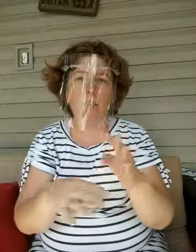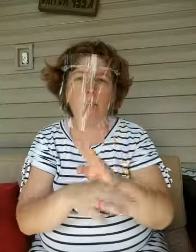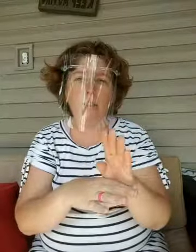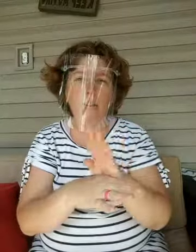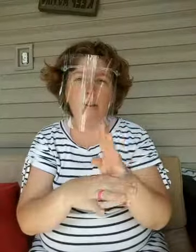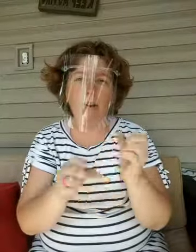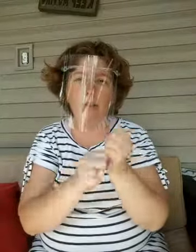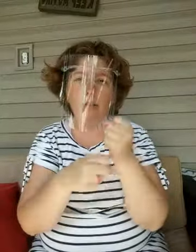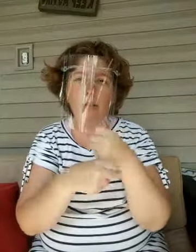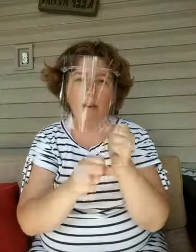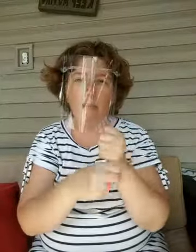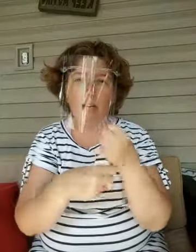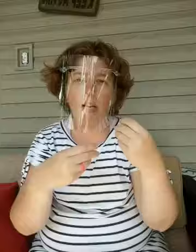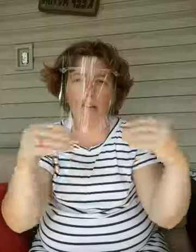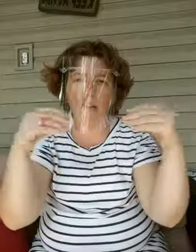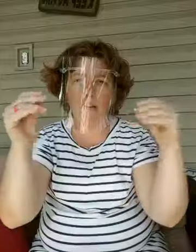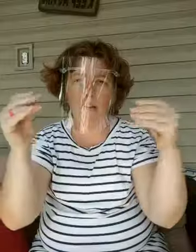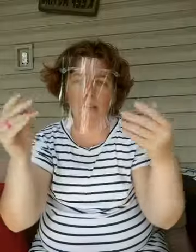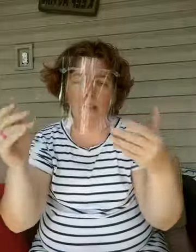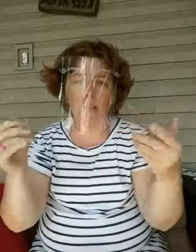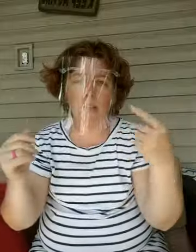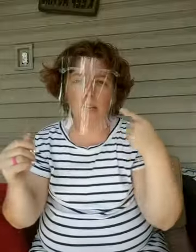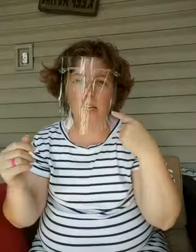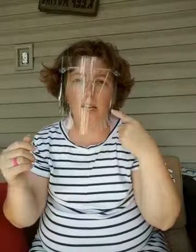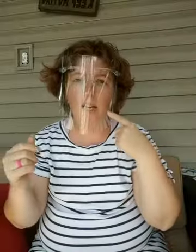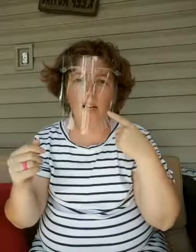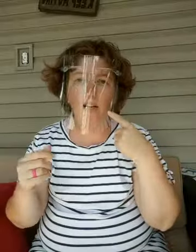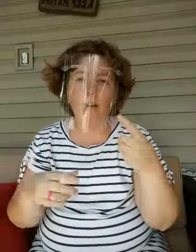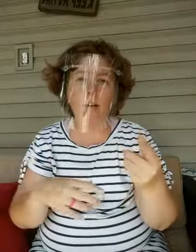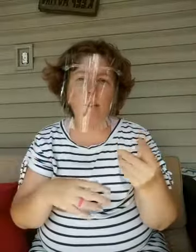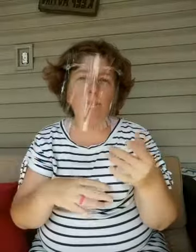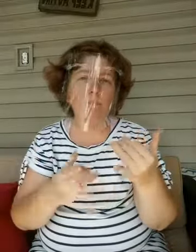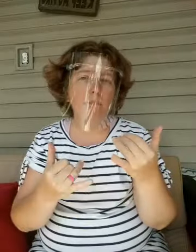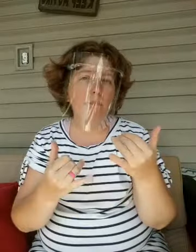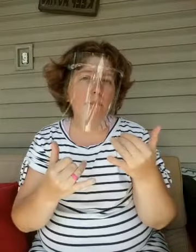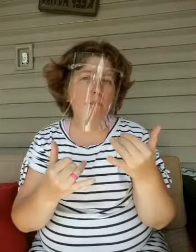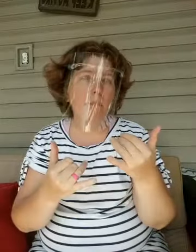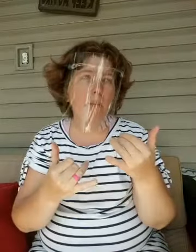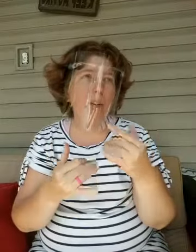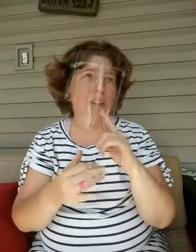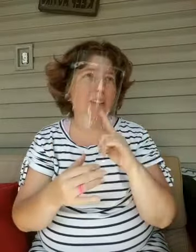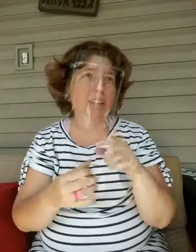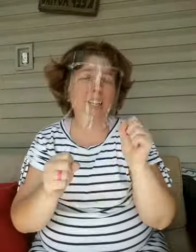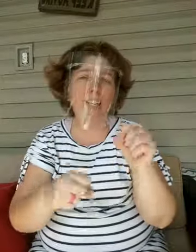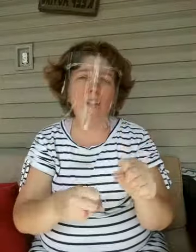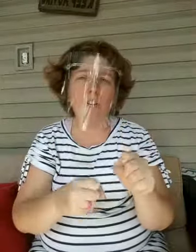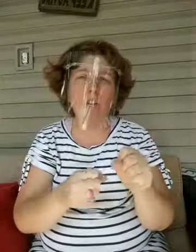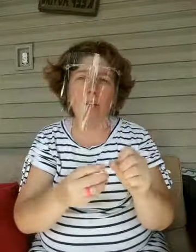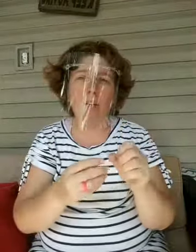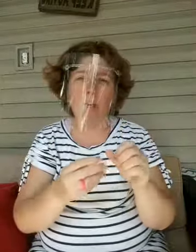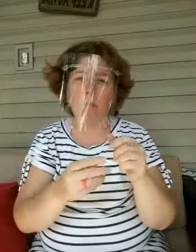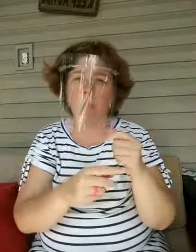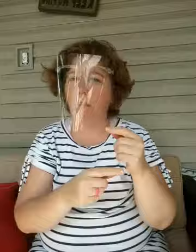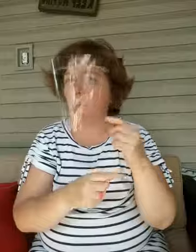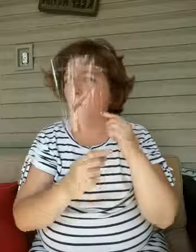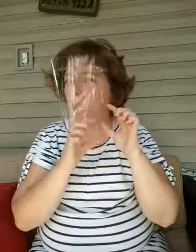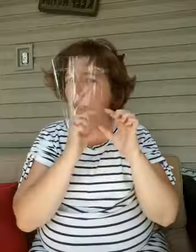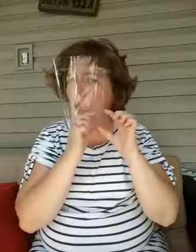business that is making and selling these. And they can even put